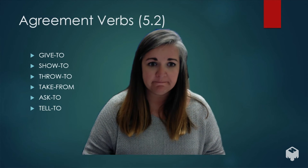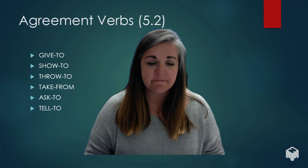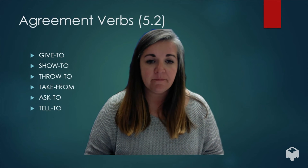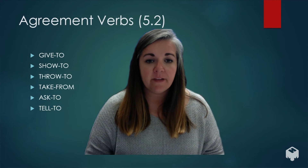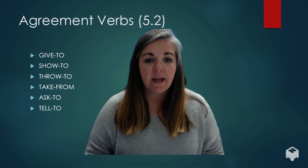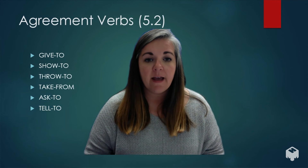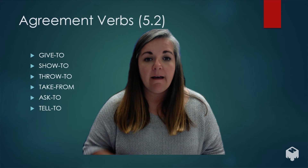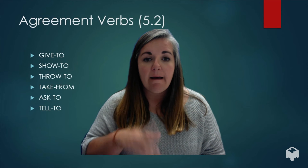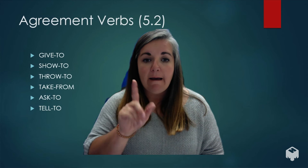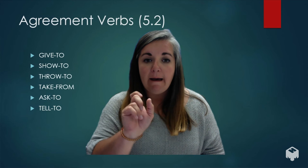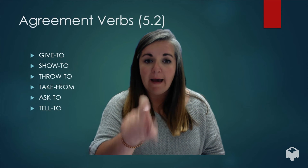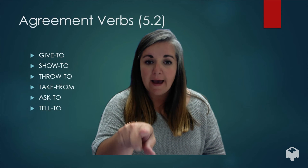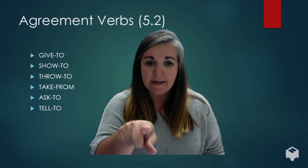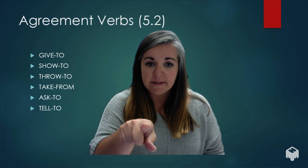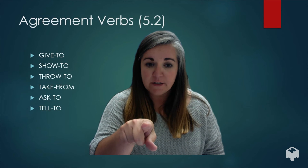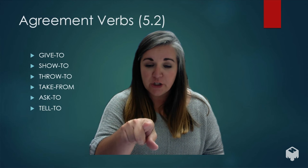me.